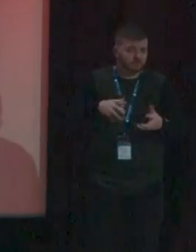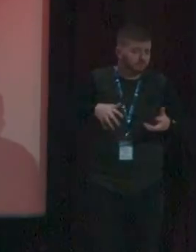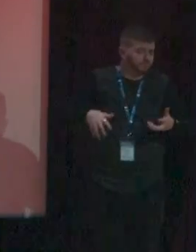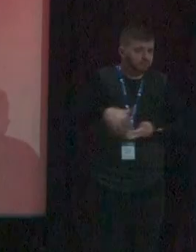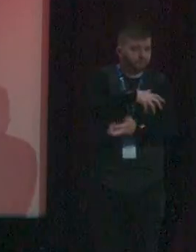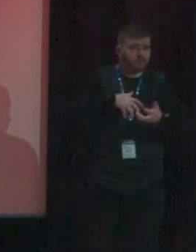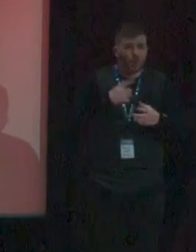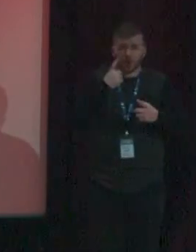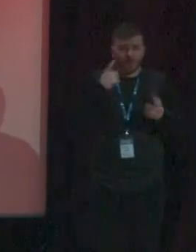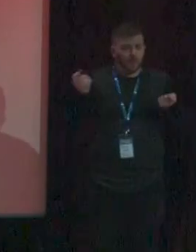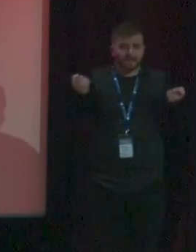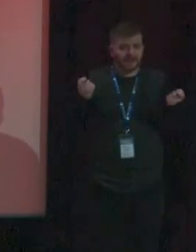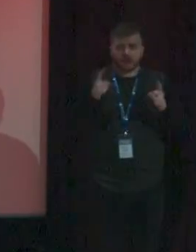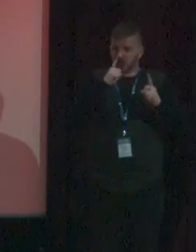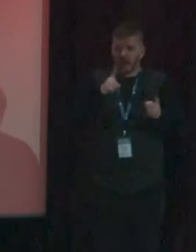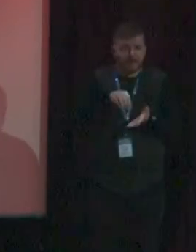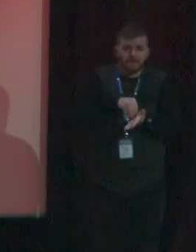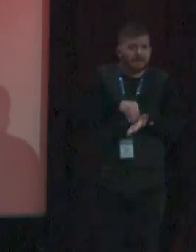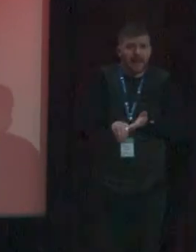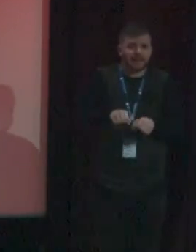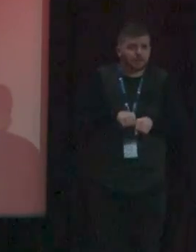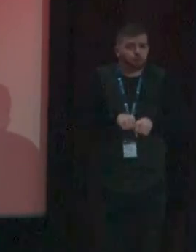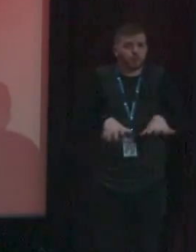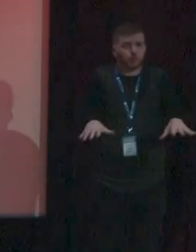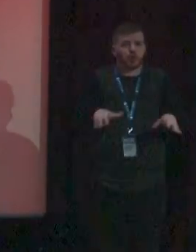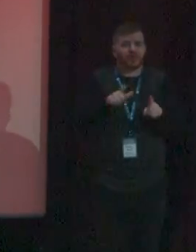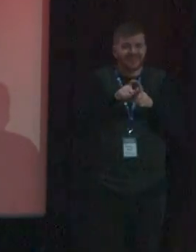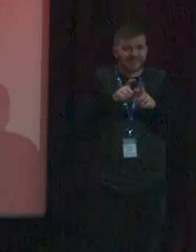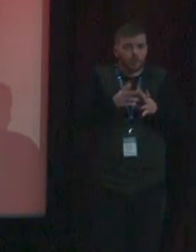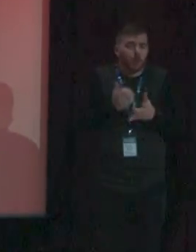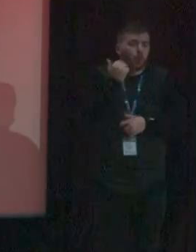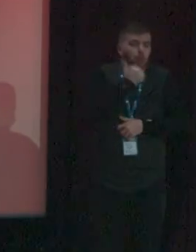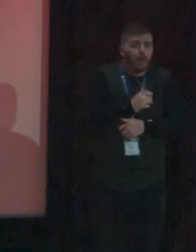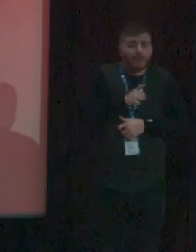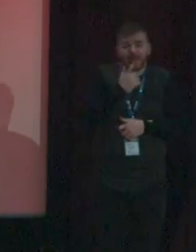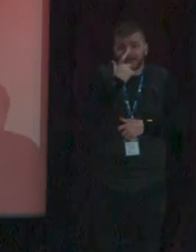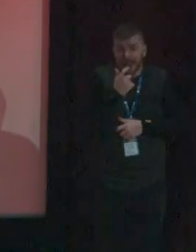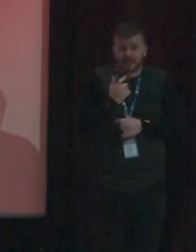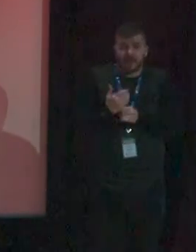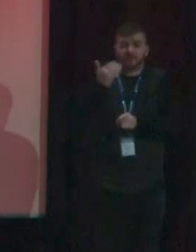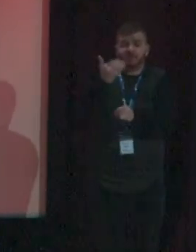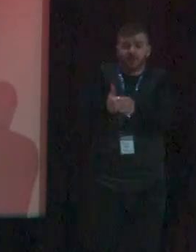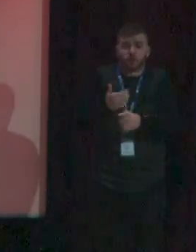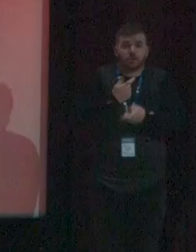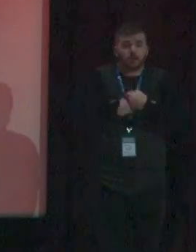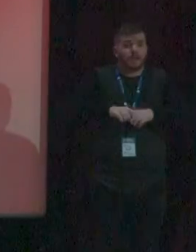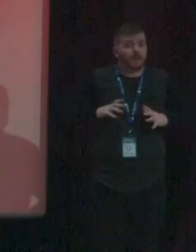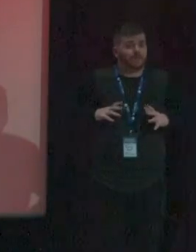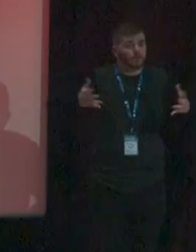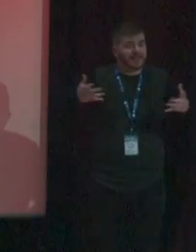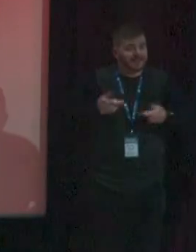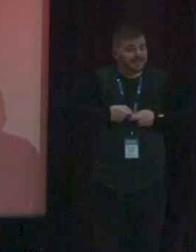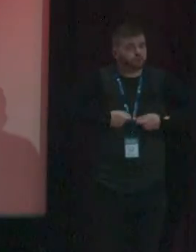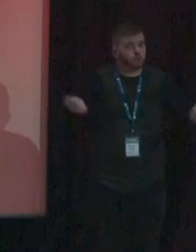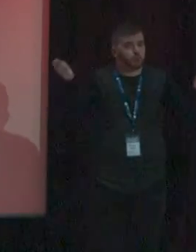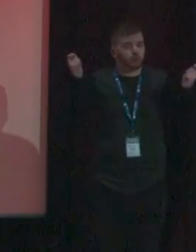So there cannot be a paid distribution of Discworld Noir. But there can eventually be a free distribution of it.